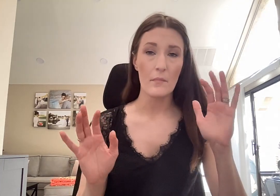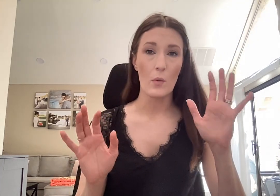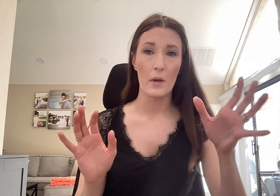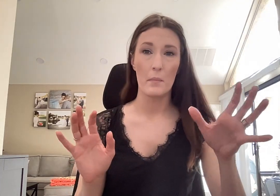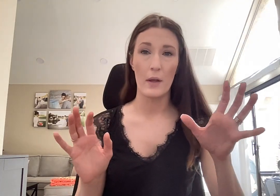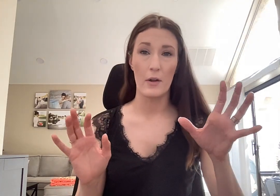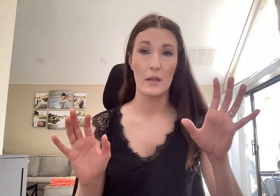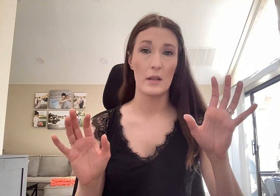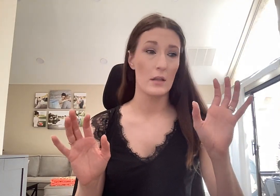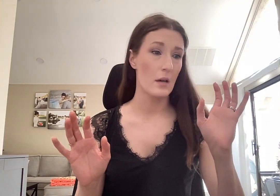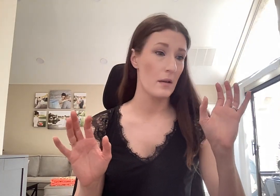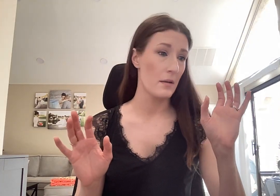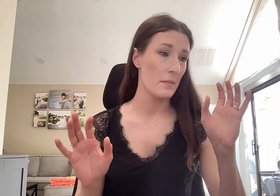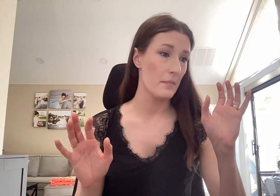we're comparing